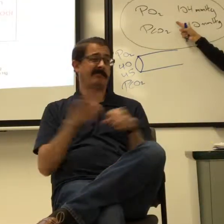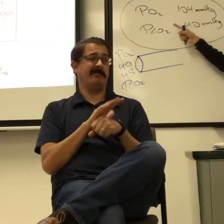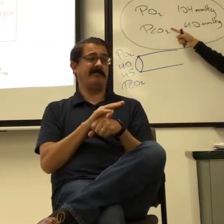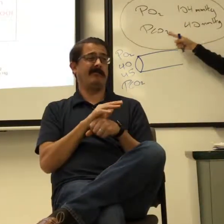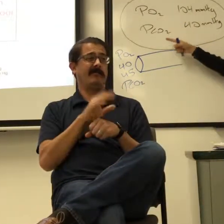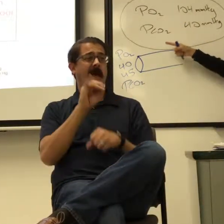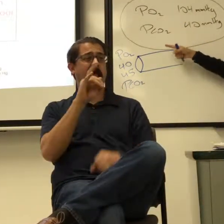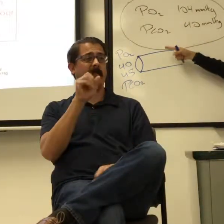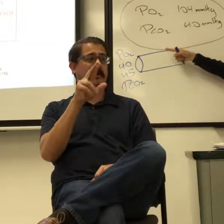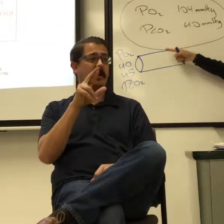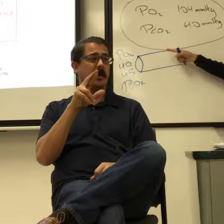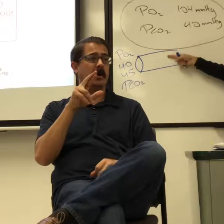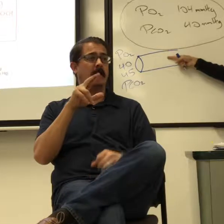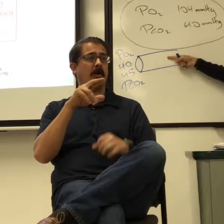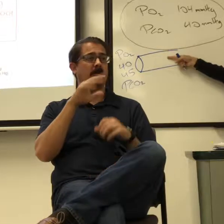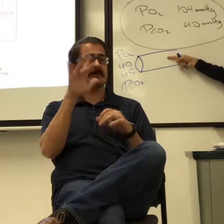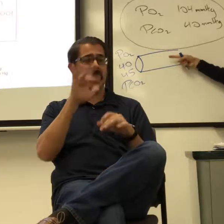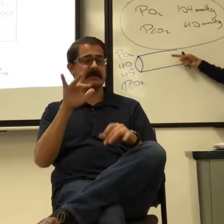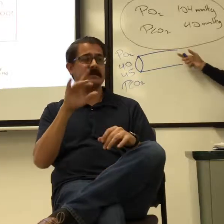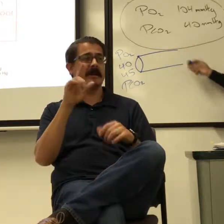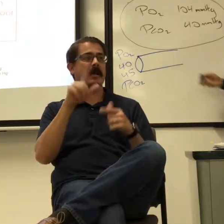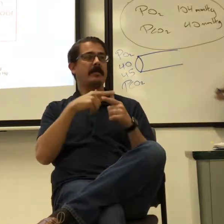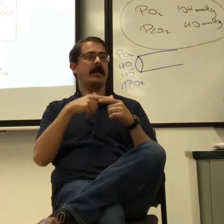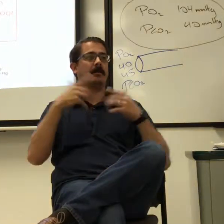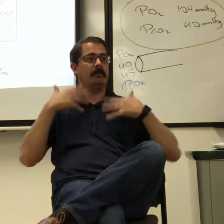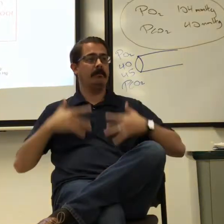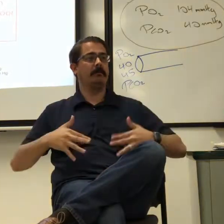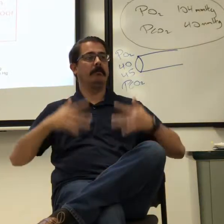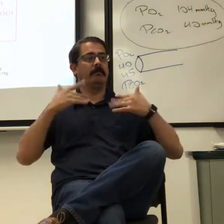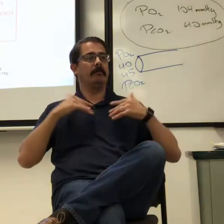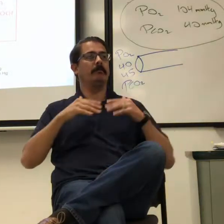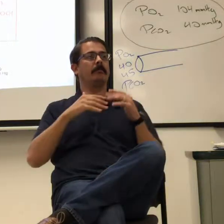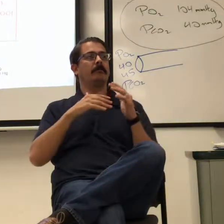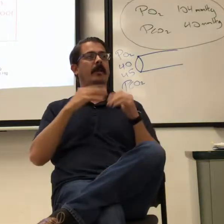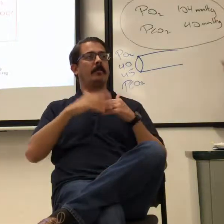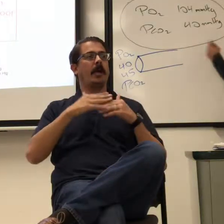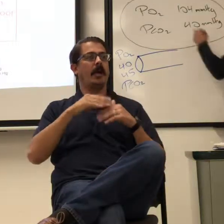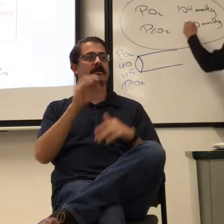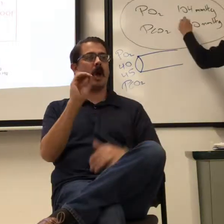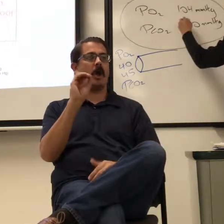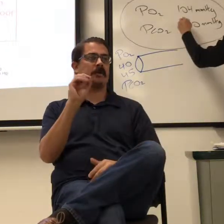and the pulmonary blood is oxygen poor. So